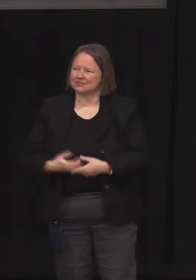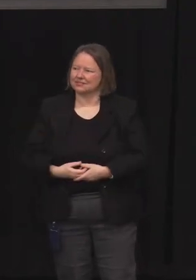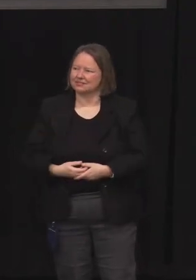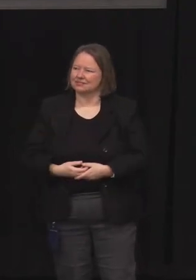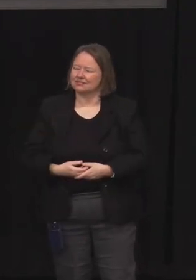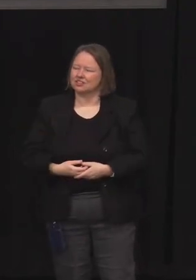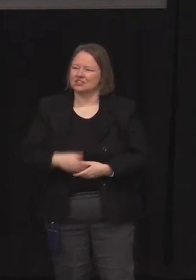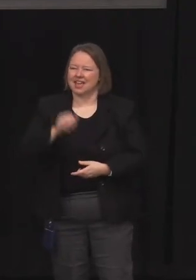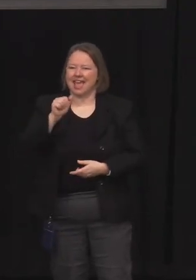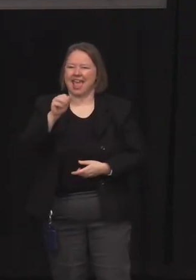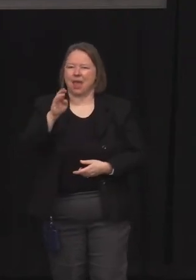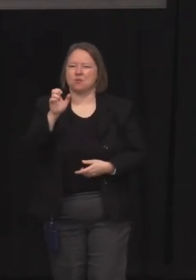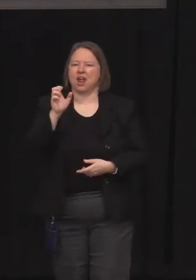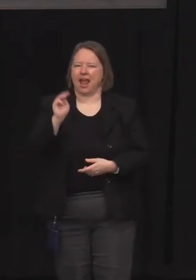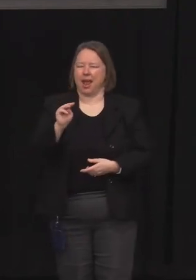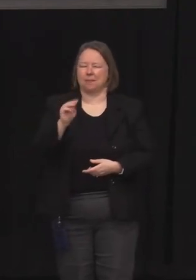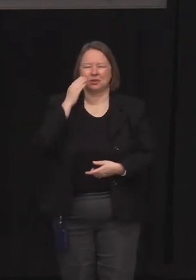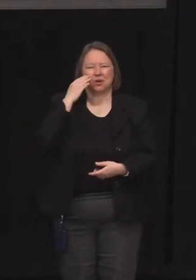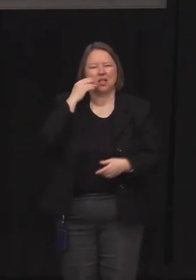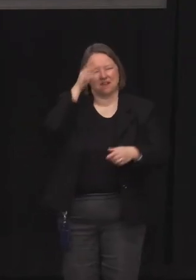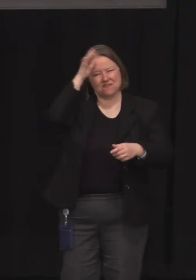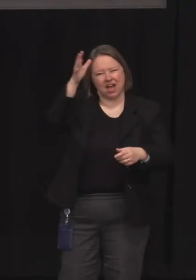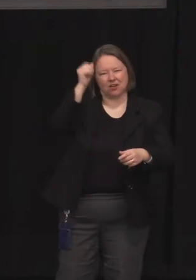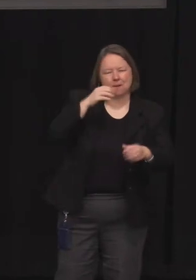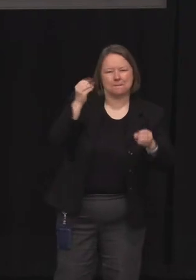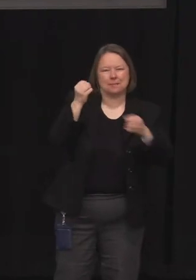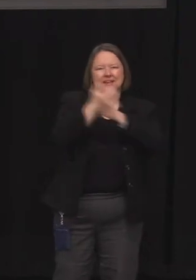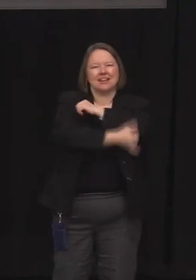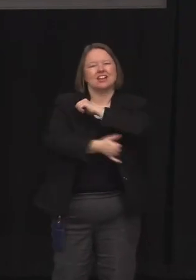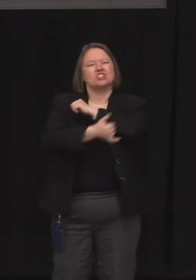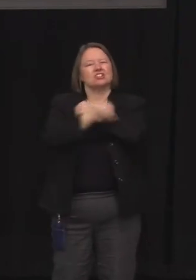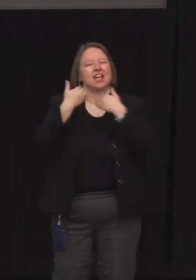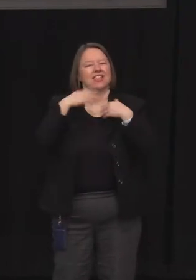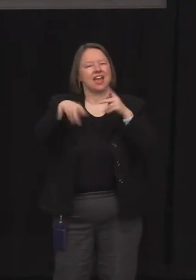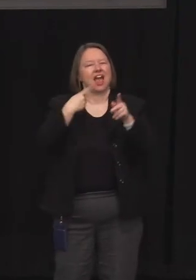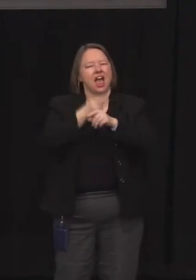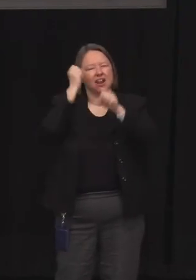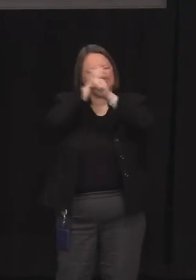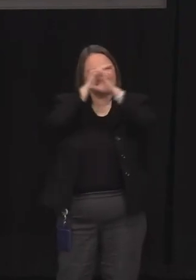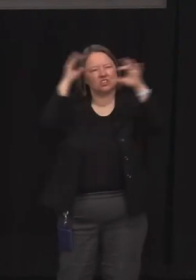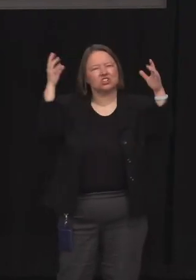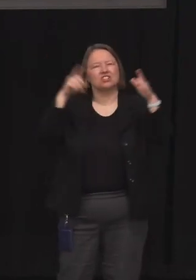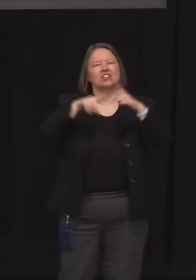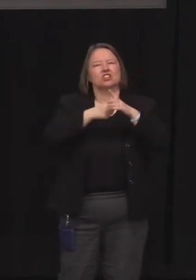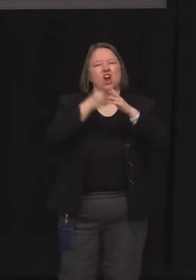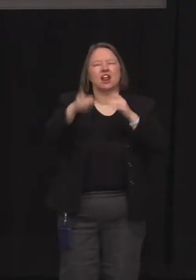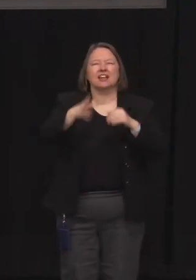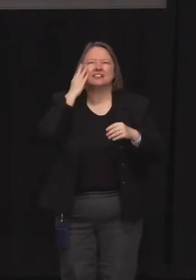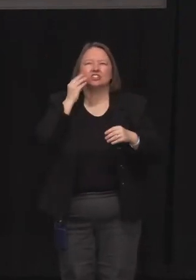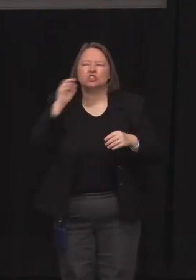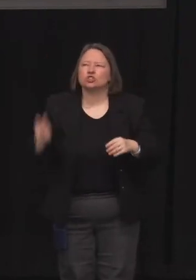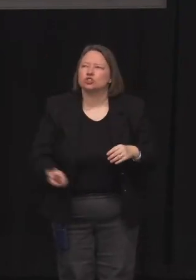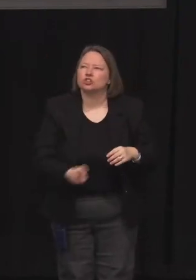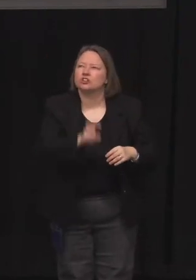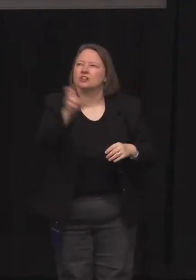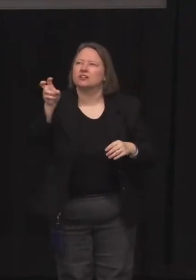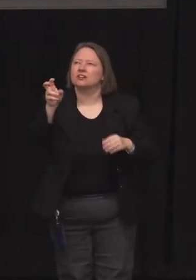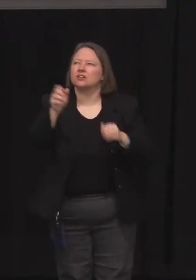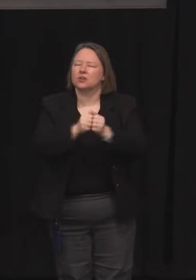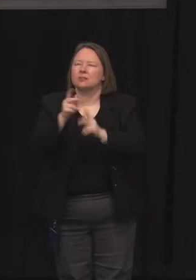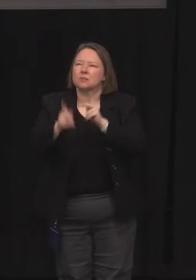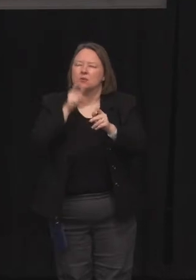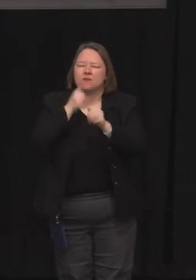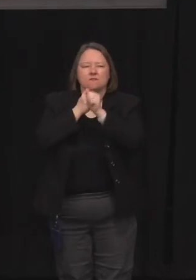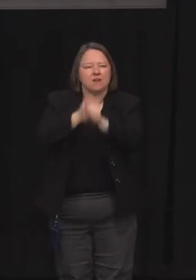You see, Abraham, whom I mentioned earlier, the father of many nations, had that kind of vision. It started him on a journey that began a people who followed